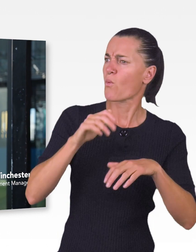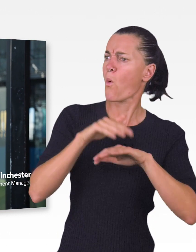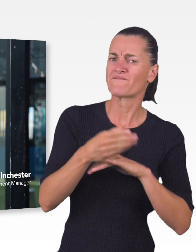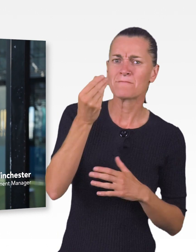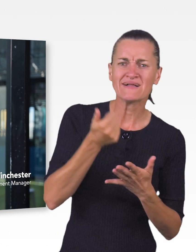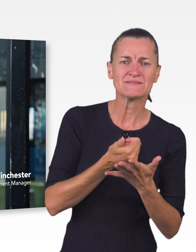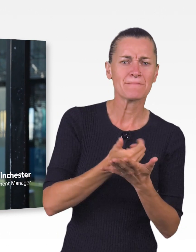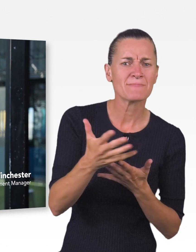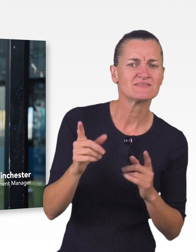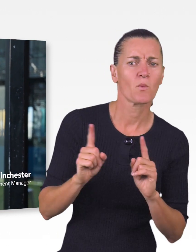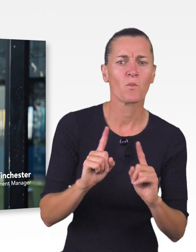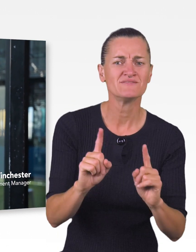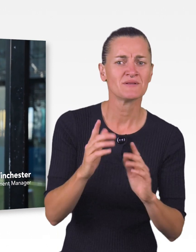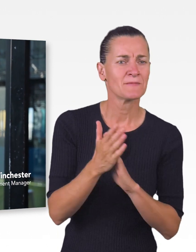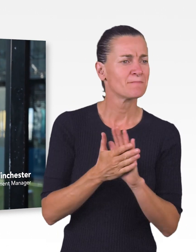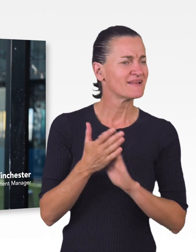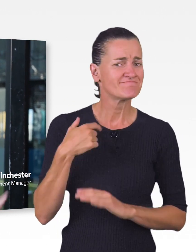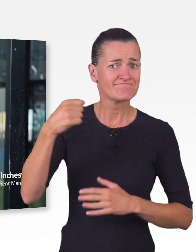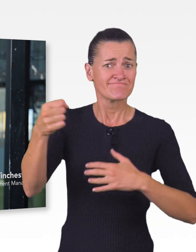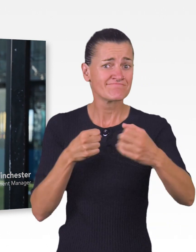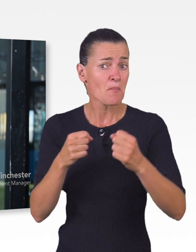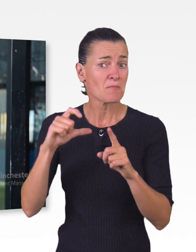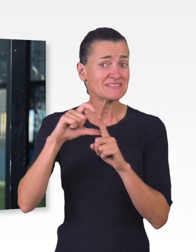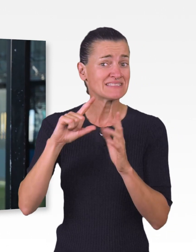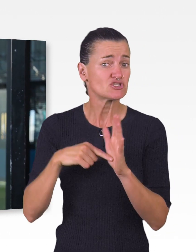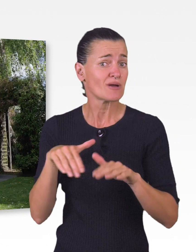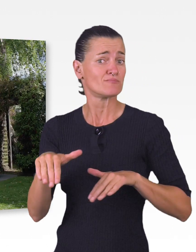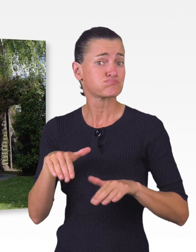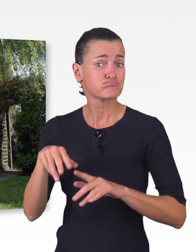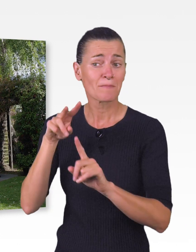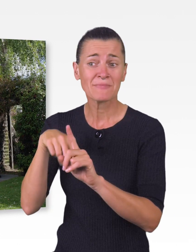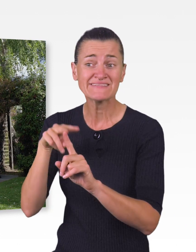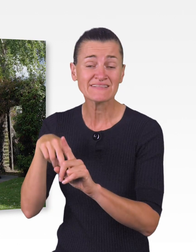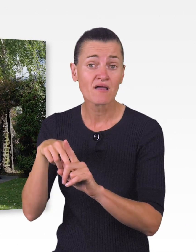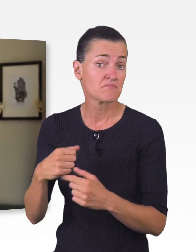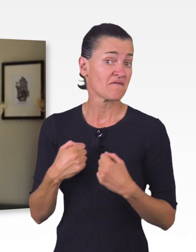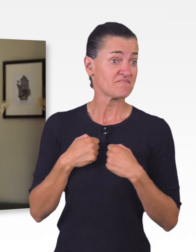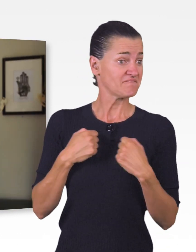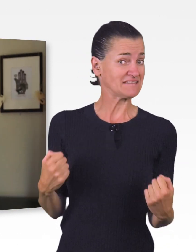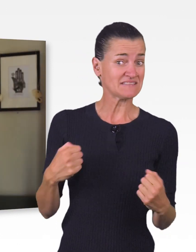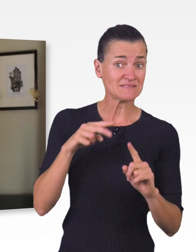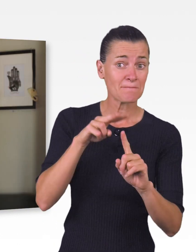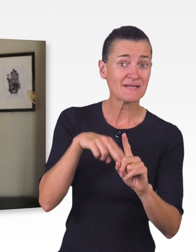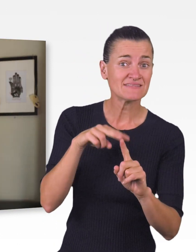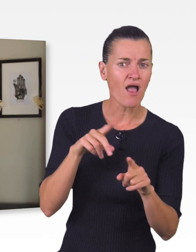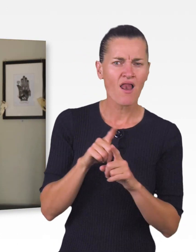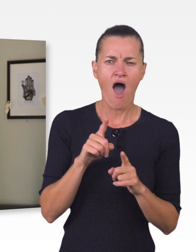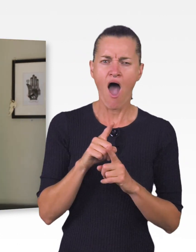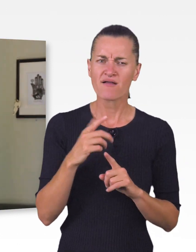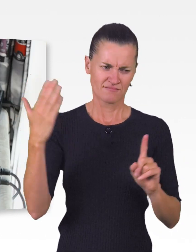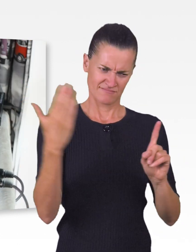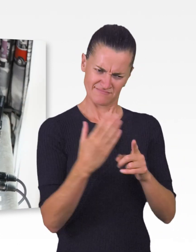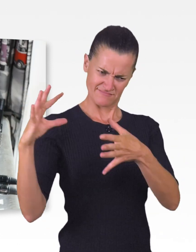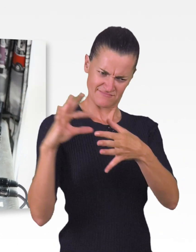have more sort of say in how his money's spent on him. So that means we can get a DJ mentor, a